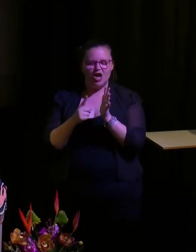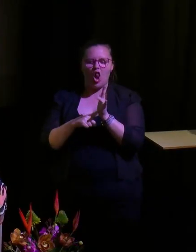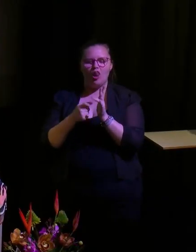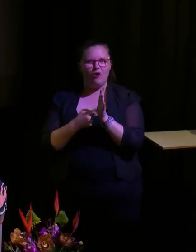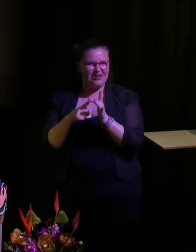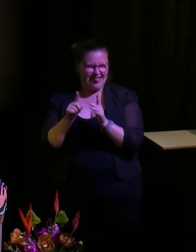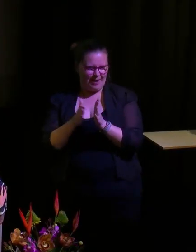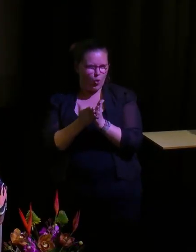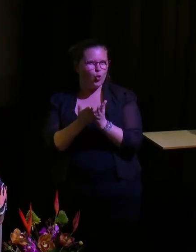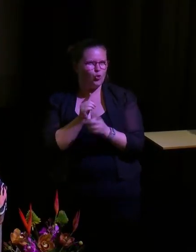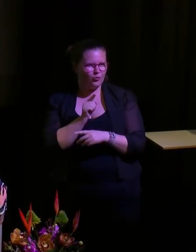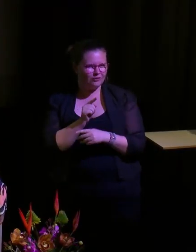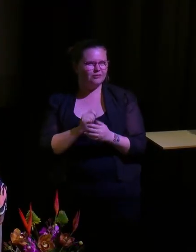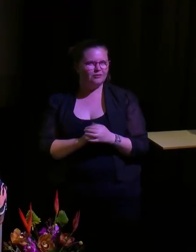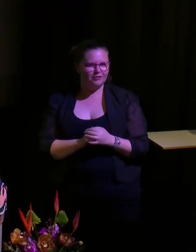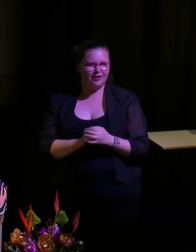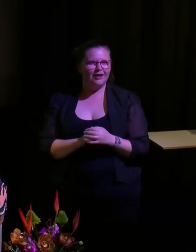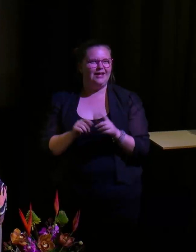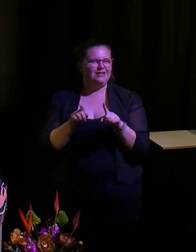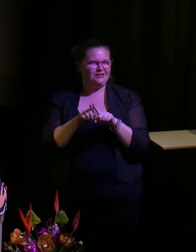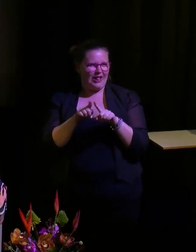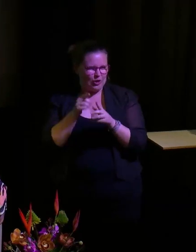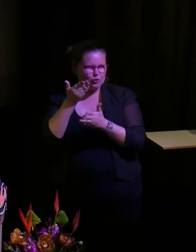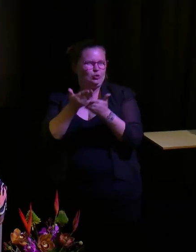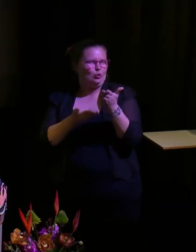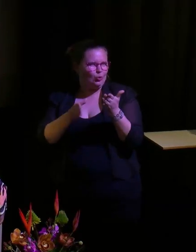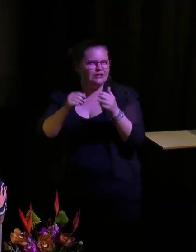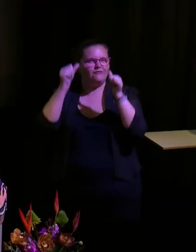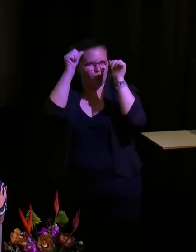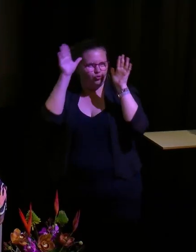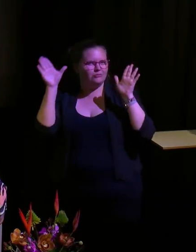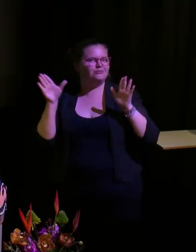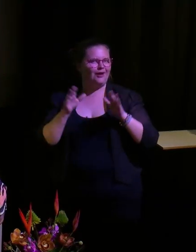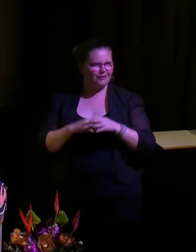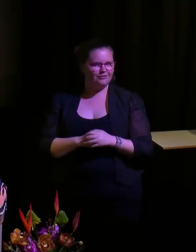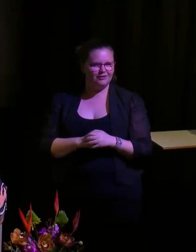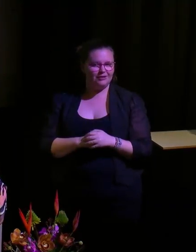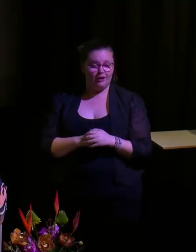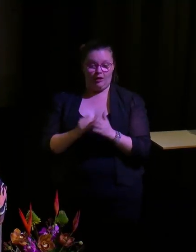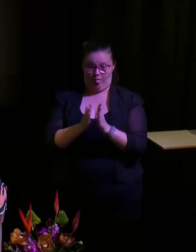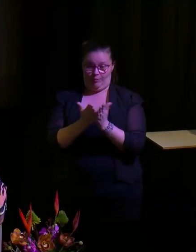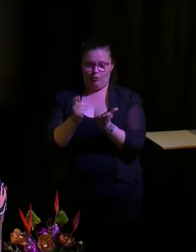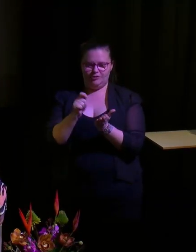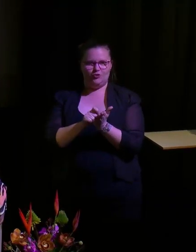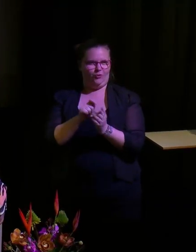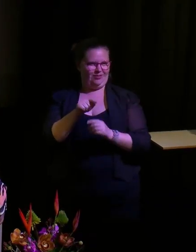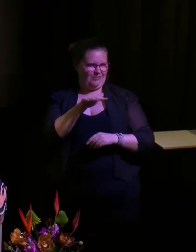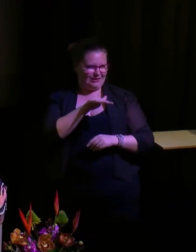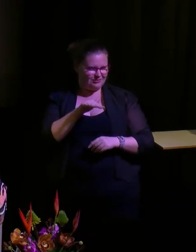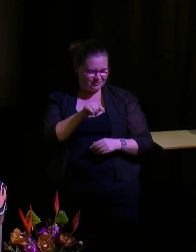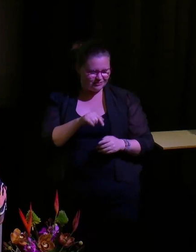book is a book of myths and legends of the Torres Straits. Mm. The book that I donated to this space